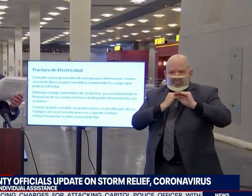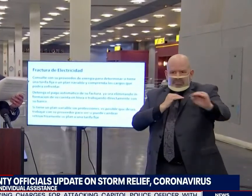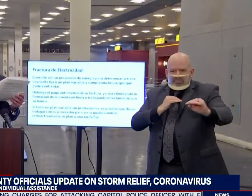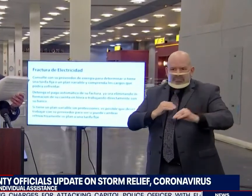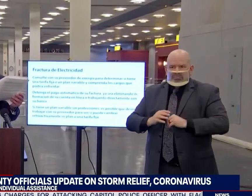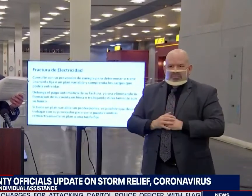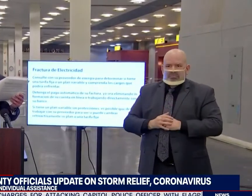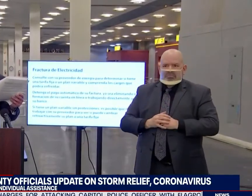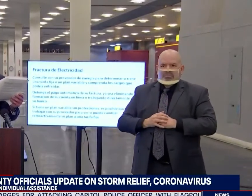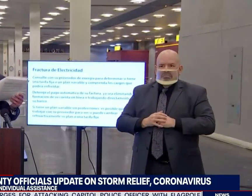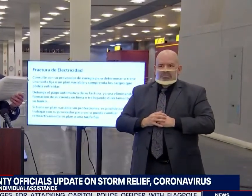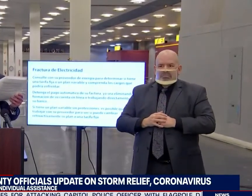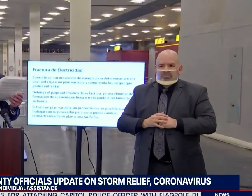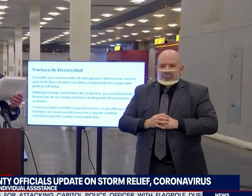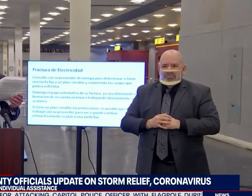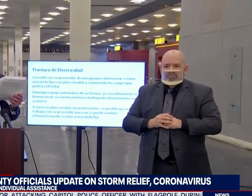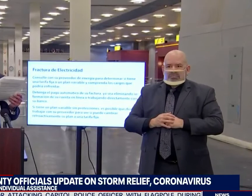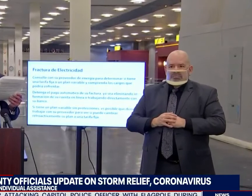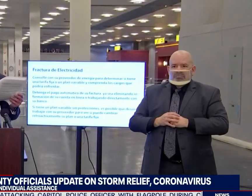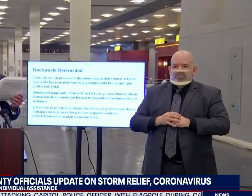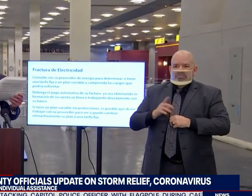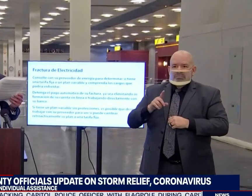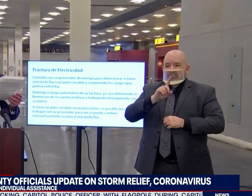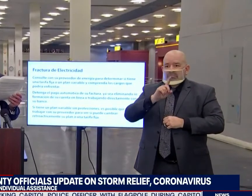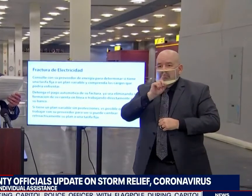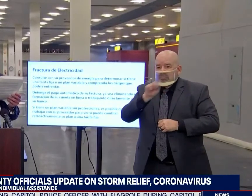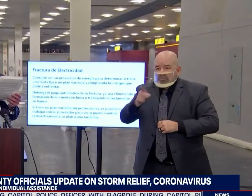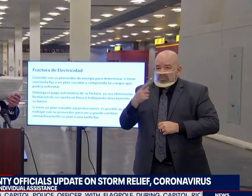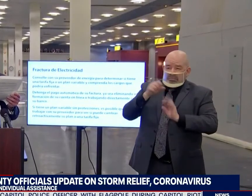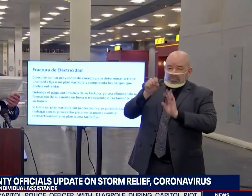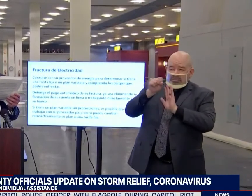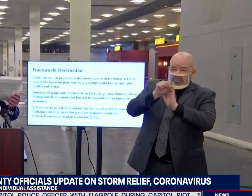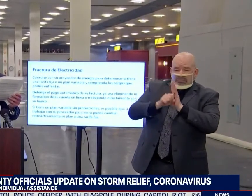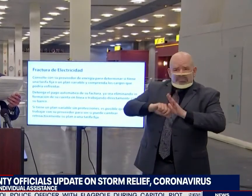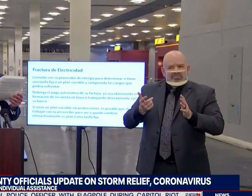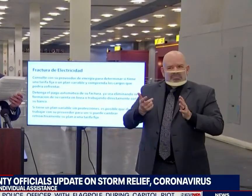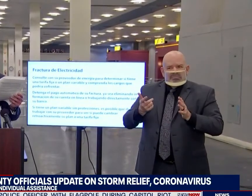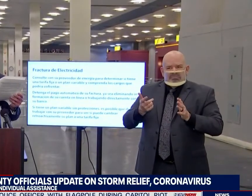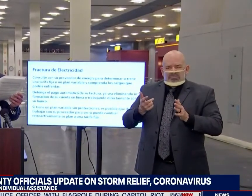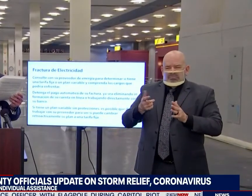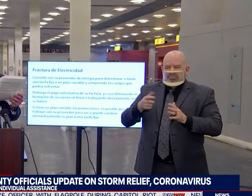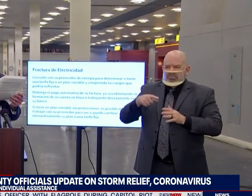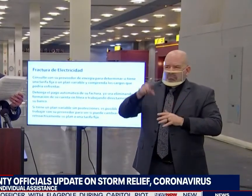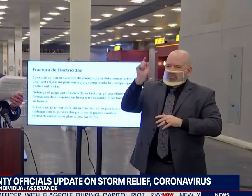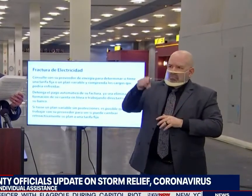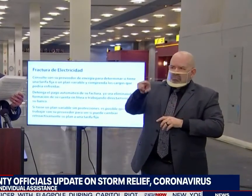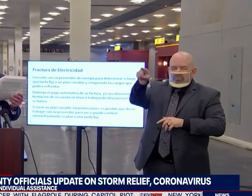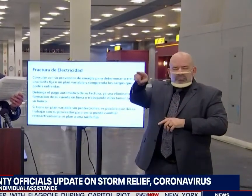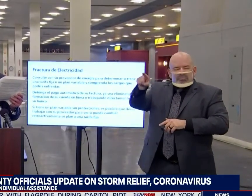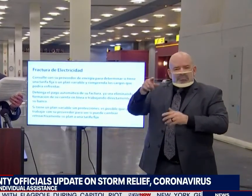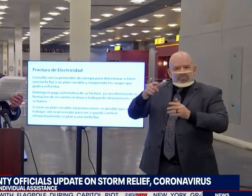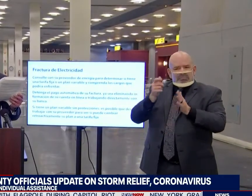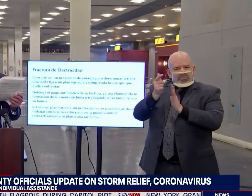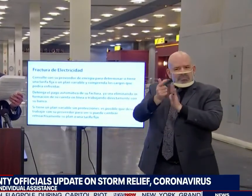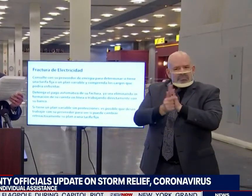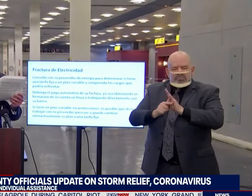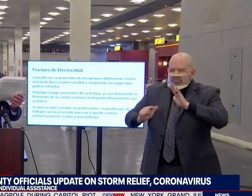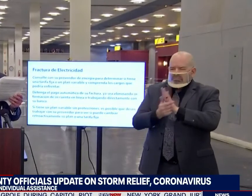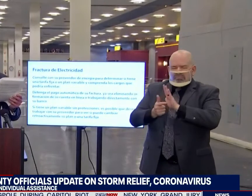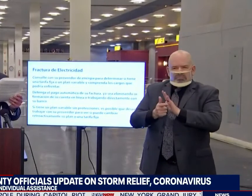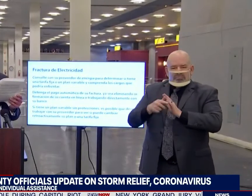outlawed. The state needs to outlaw people moving you from your plan uh as soon as your plan uh ends. make it to a point where you stay at that